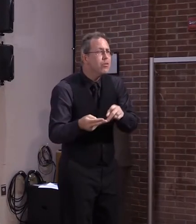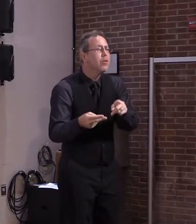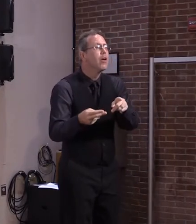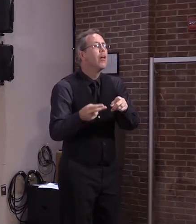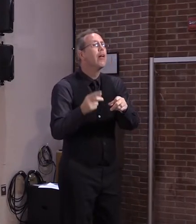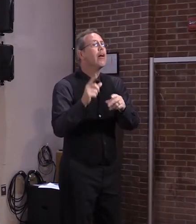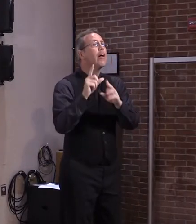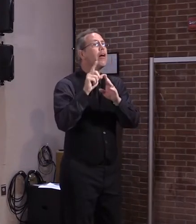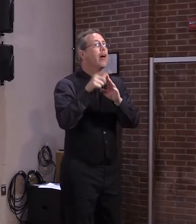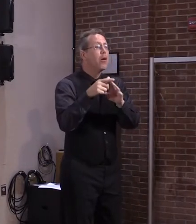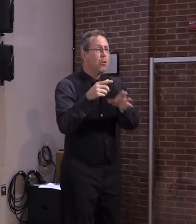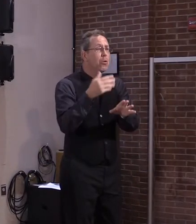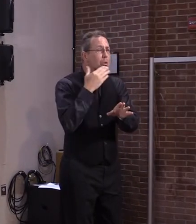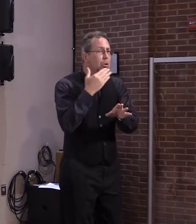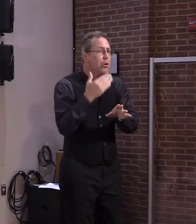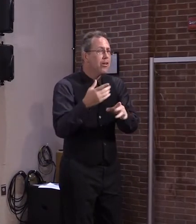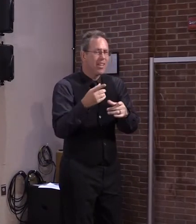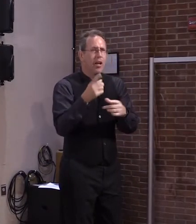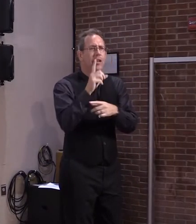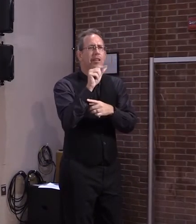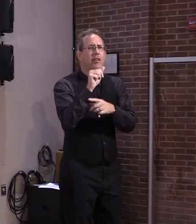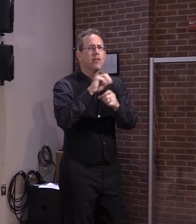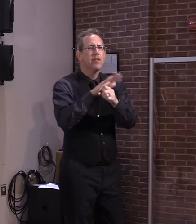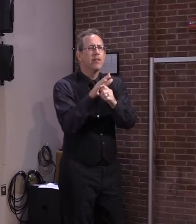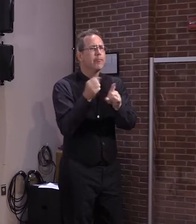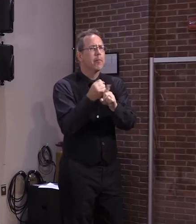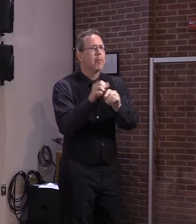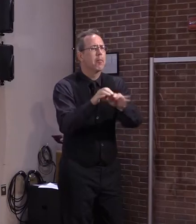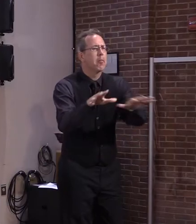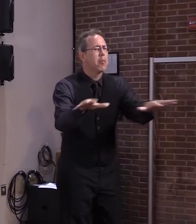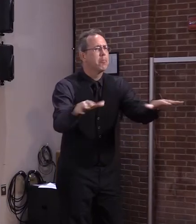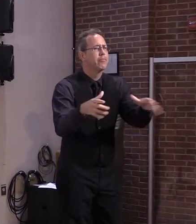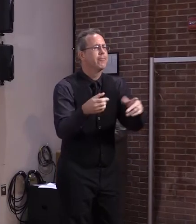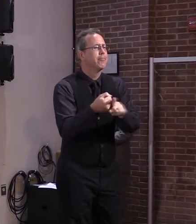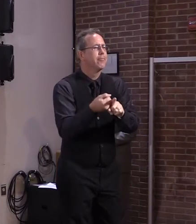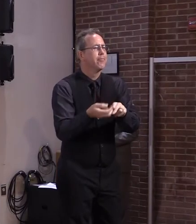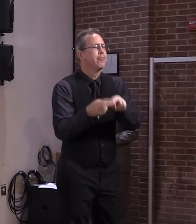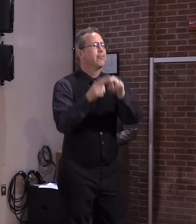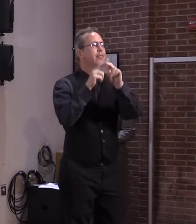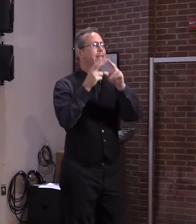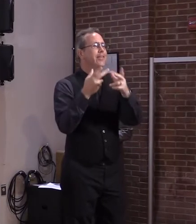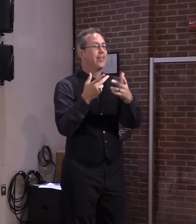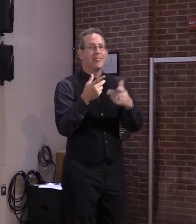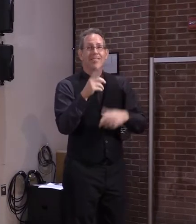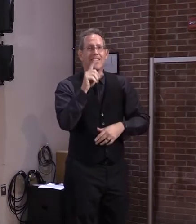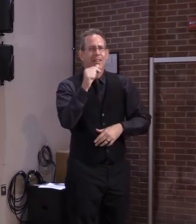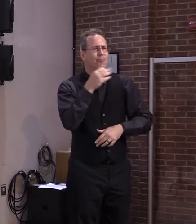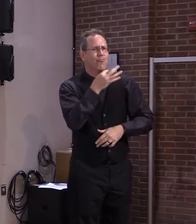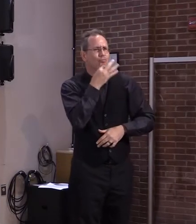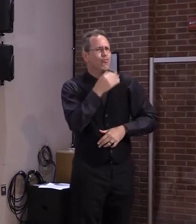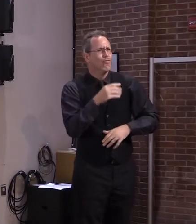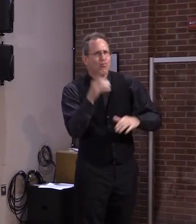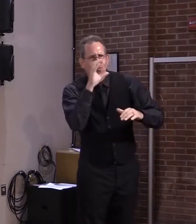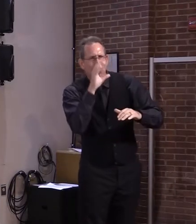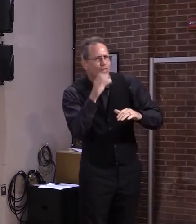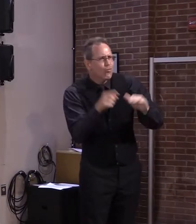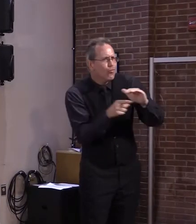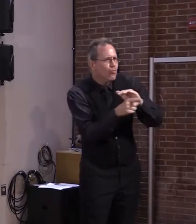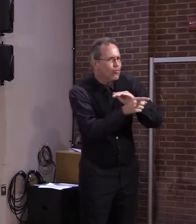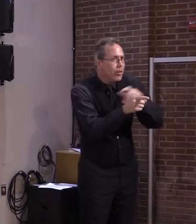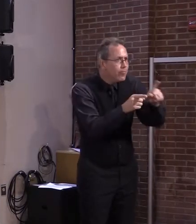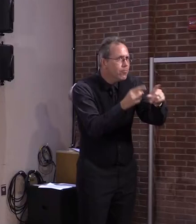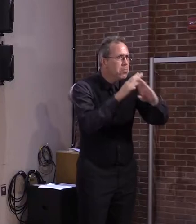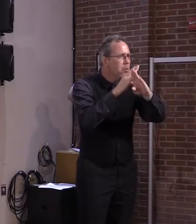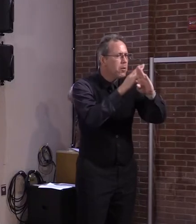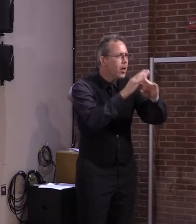been infected by the Delta variant. So they, you know, there's just not a lot of other places for it to go. So as they're, you know, there's still higher case counts than us, but